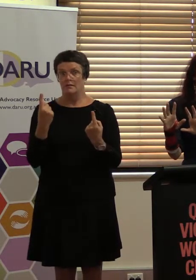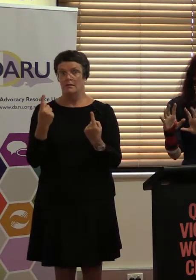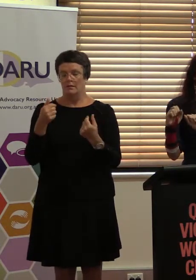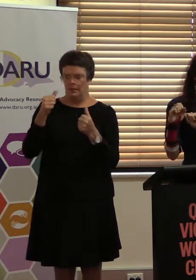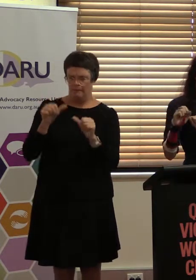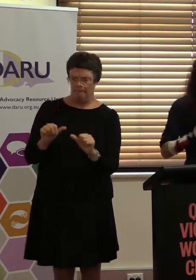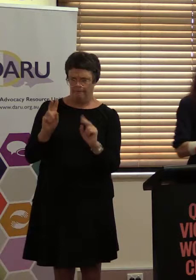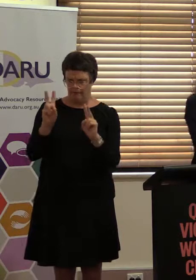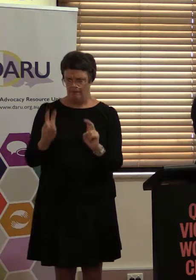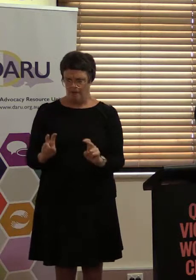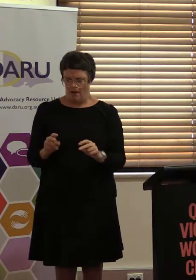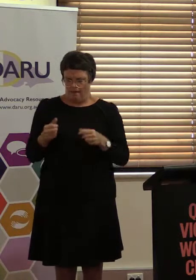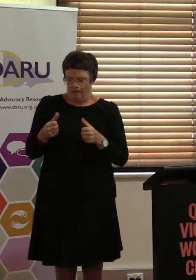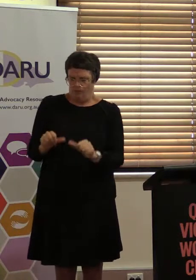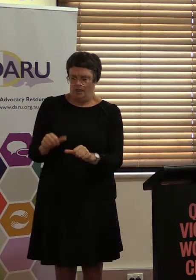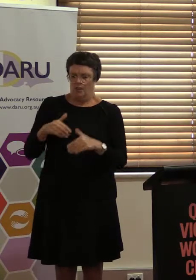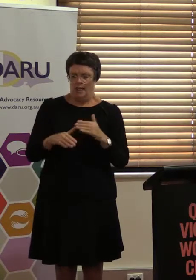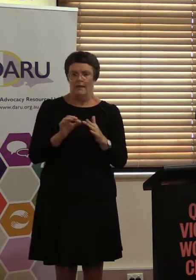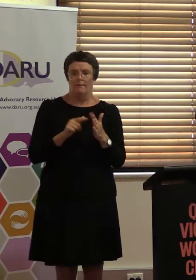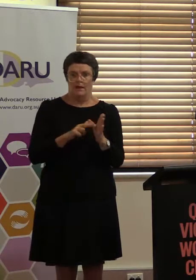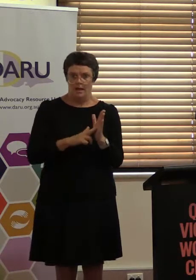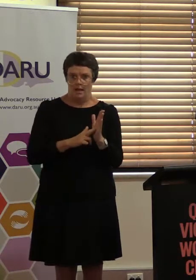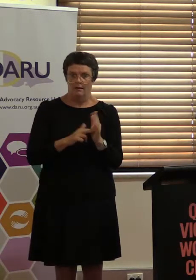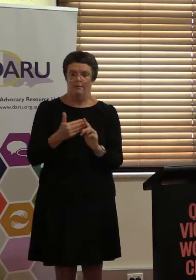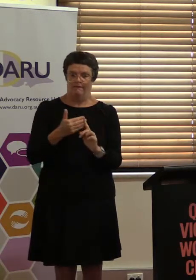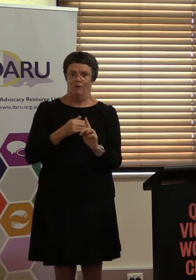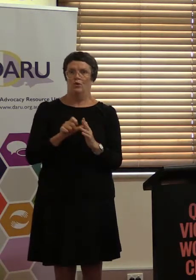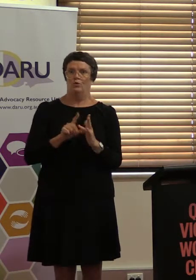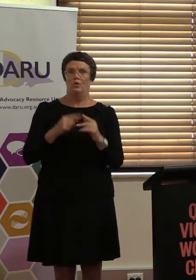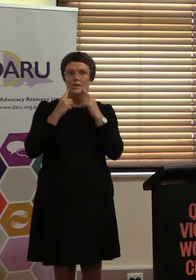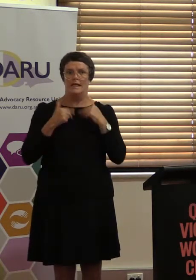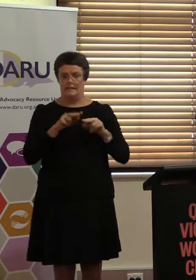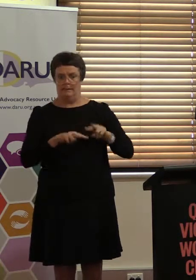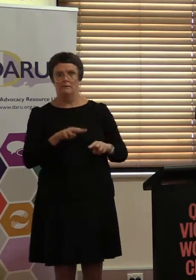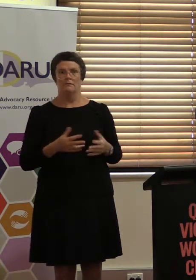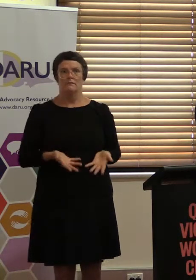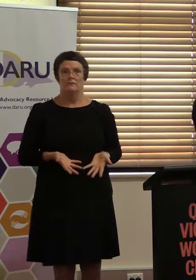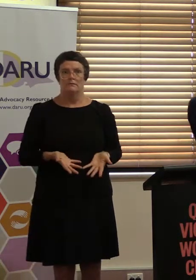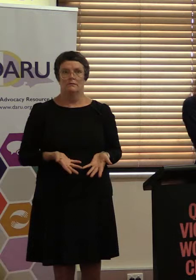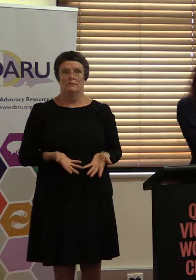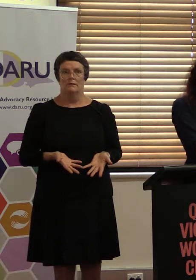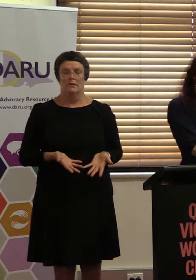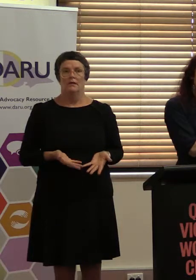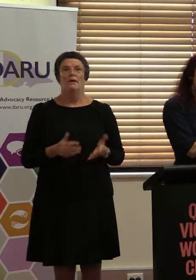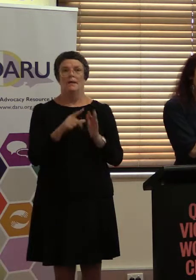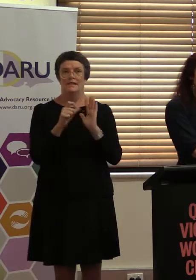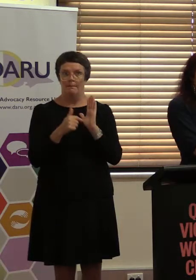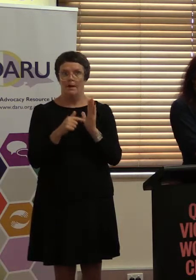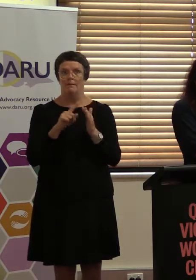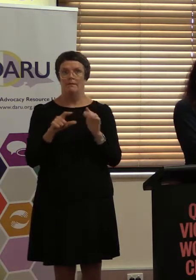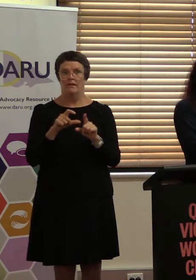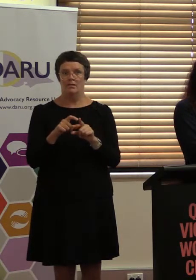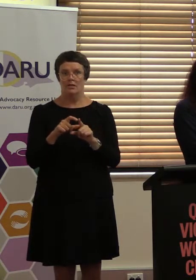in the plan until you do the assessment first. And so if the department